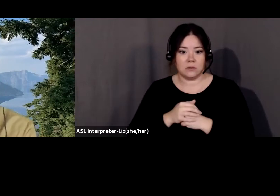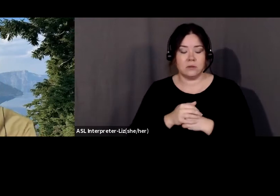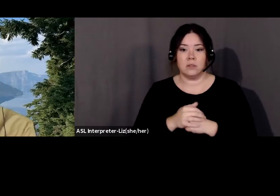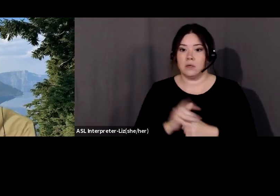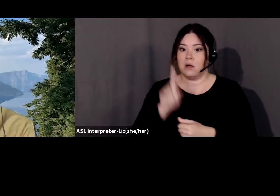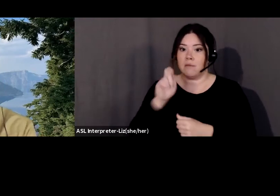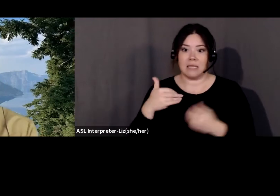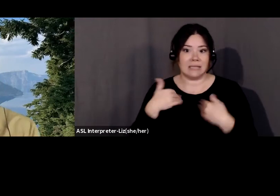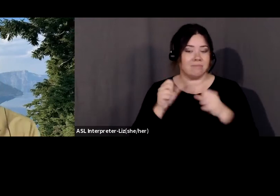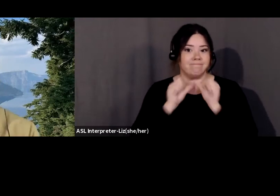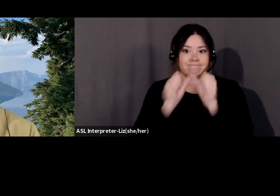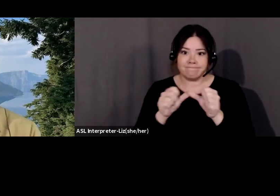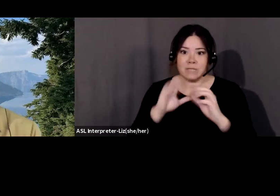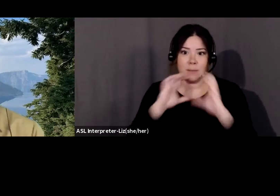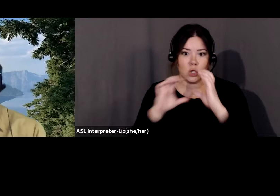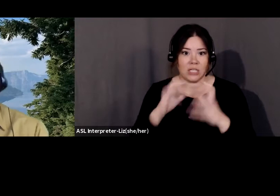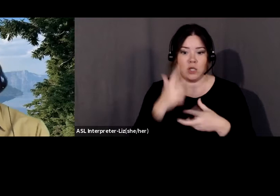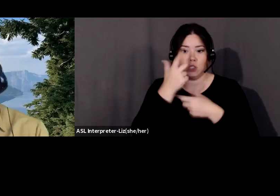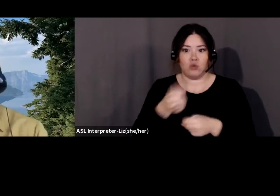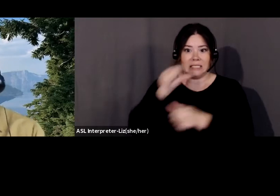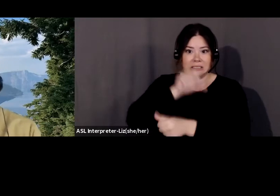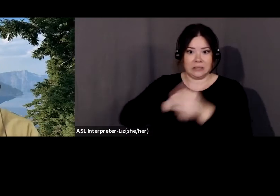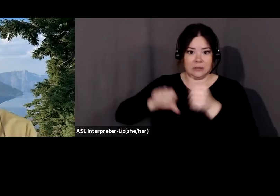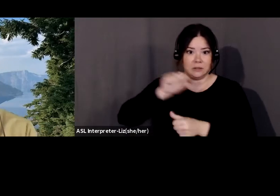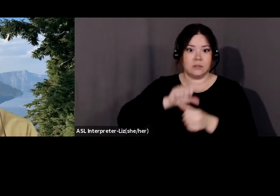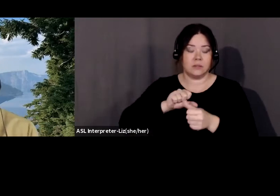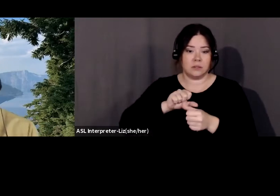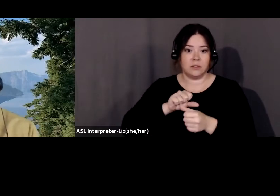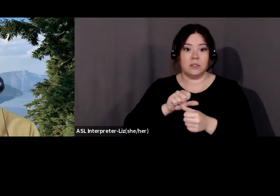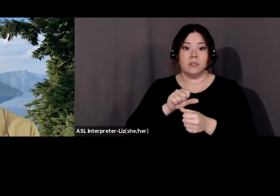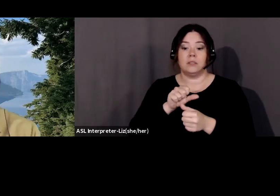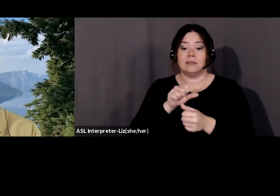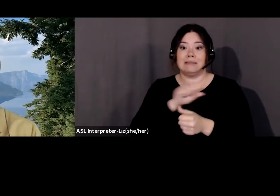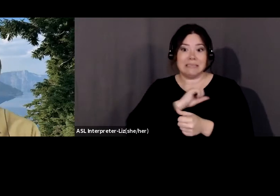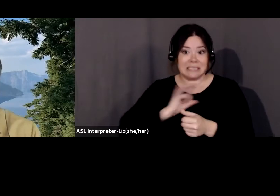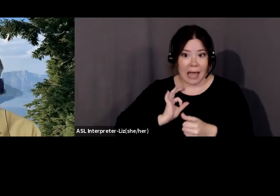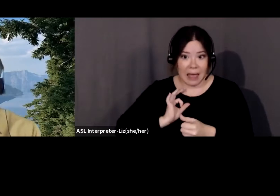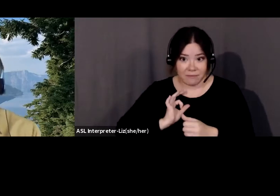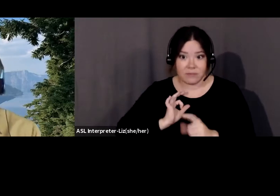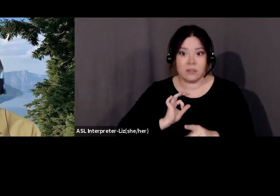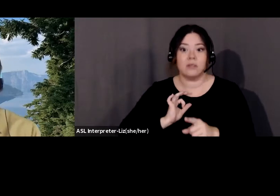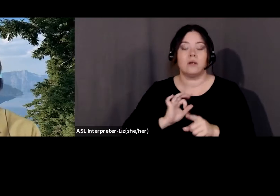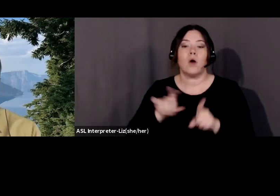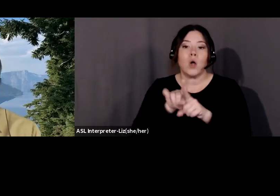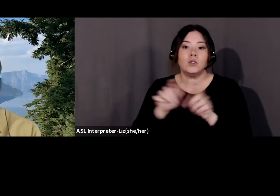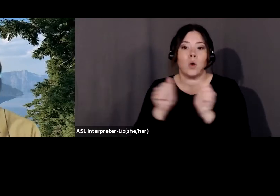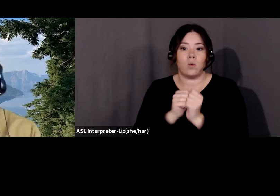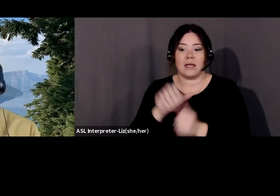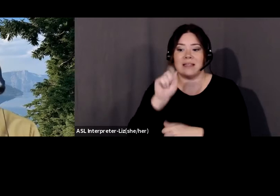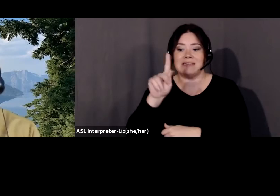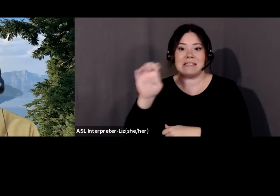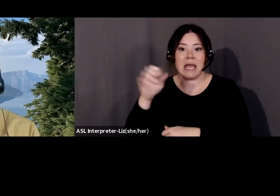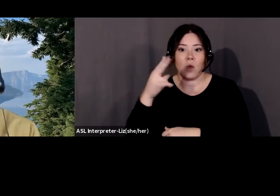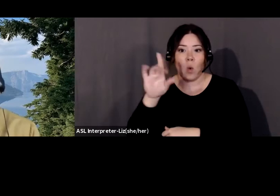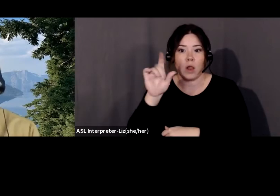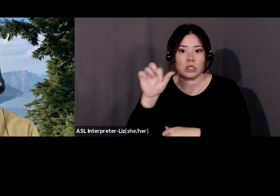communication and that there's trust amongst members and with SILC staff, but also with stakeholders. Those things are